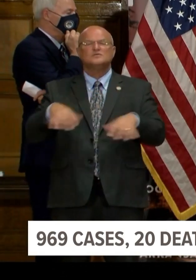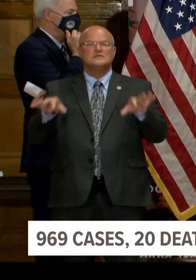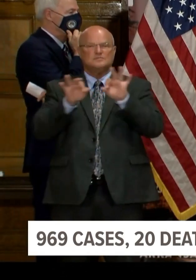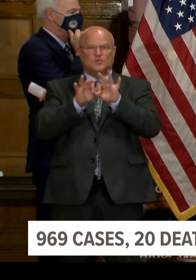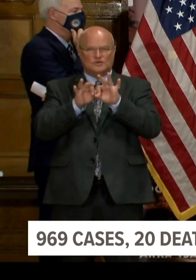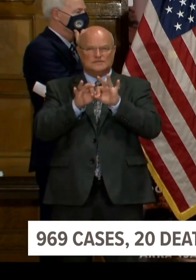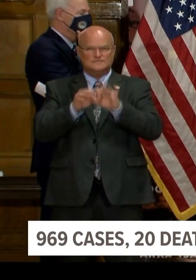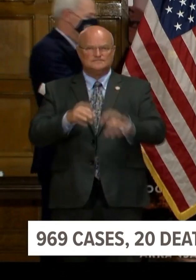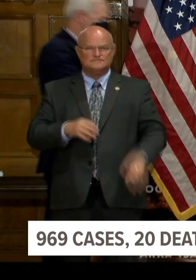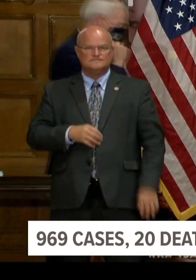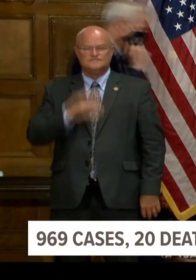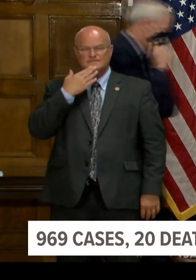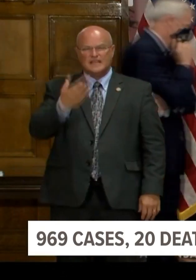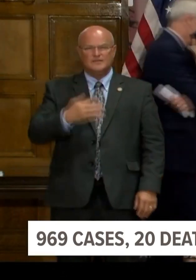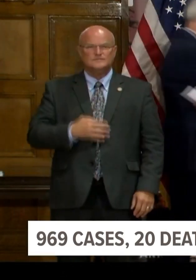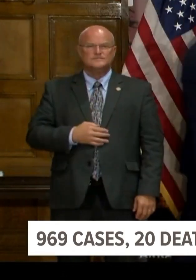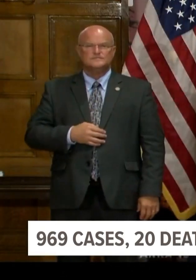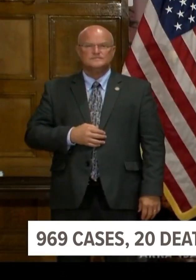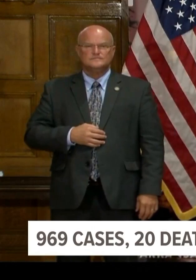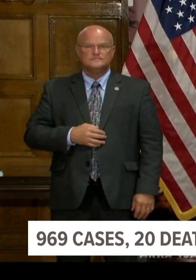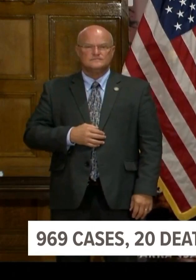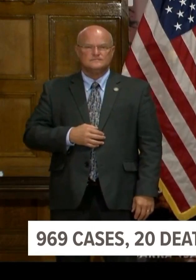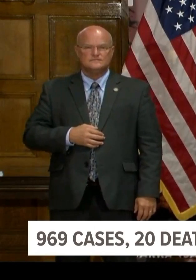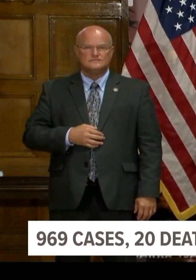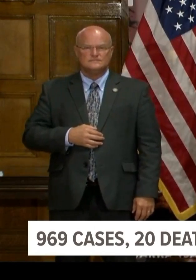come to the fore. So thank you very much.